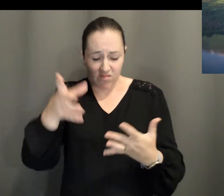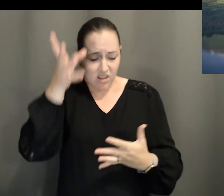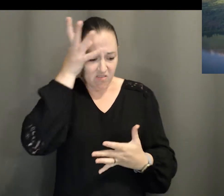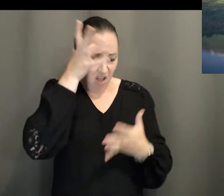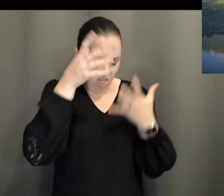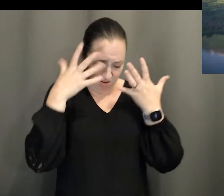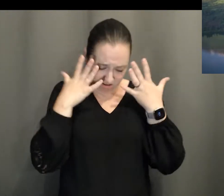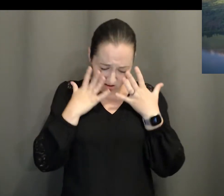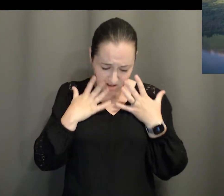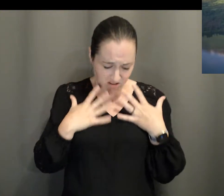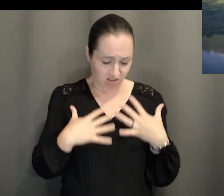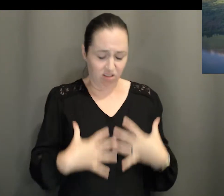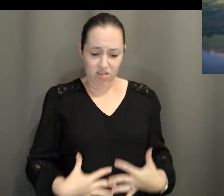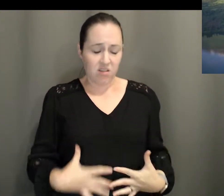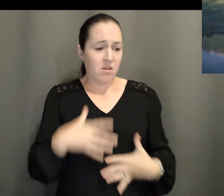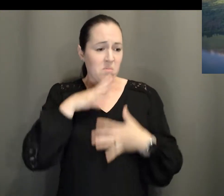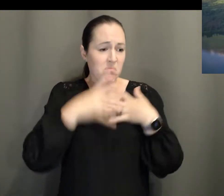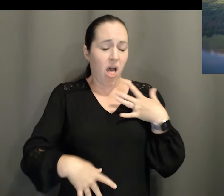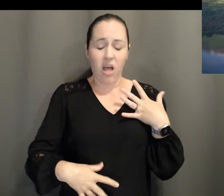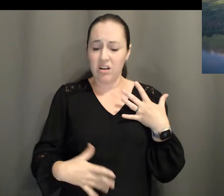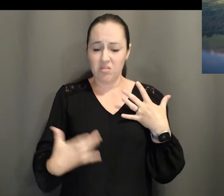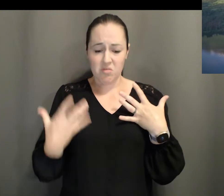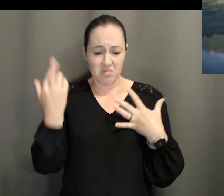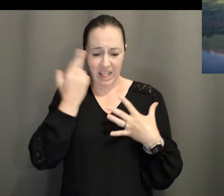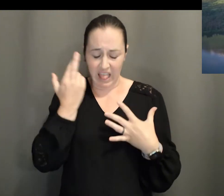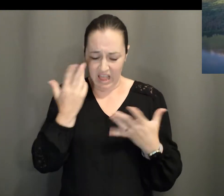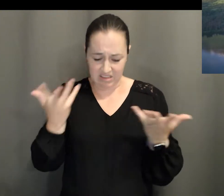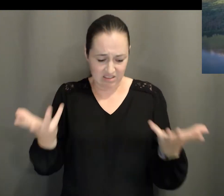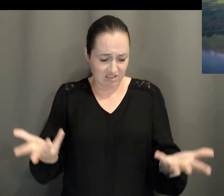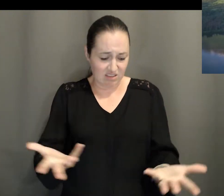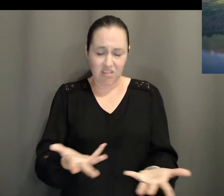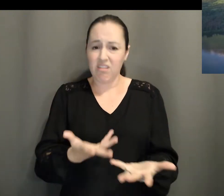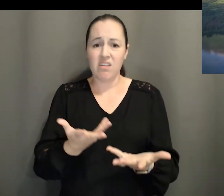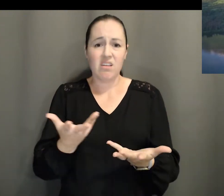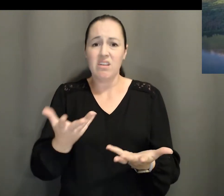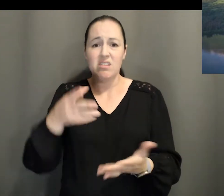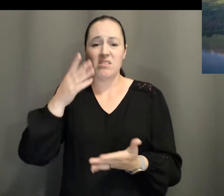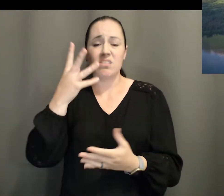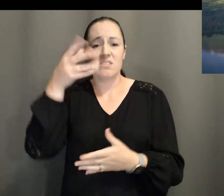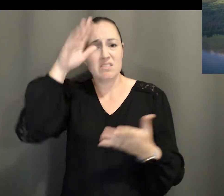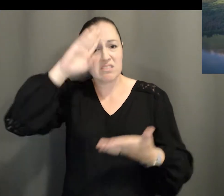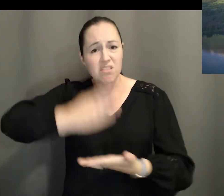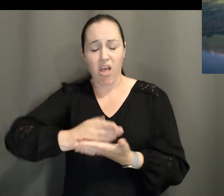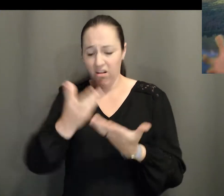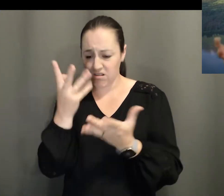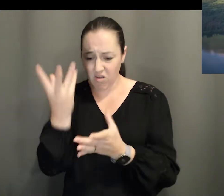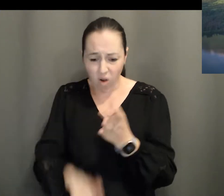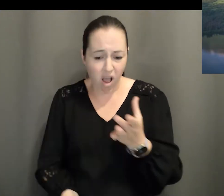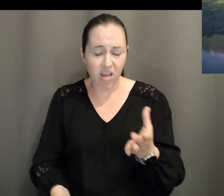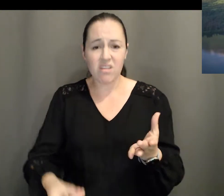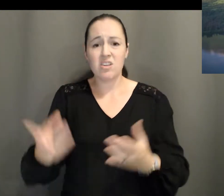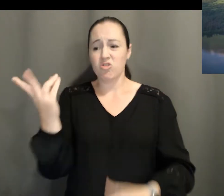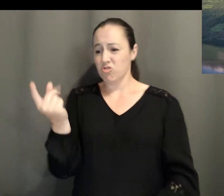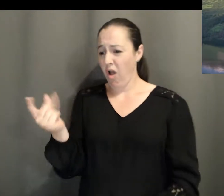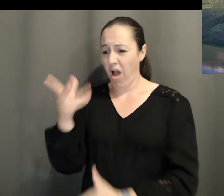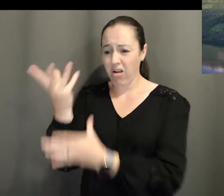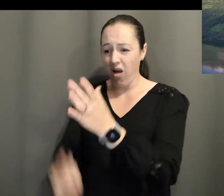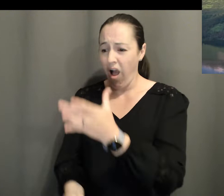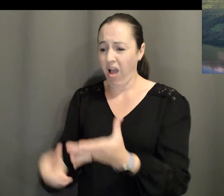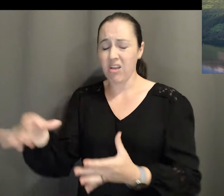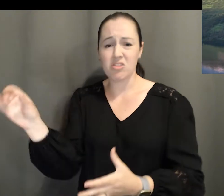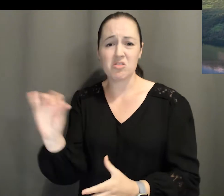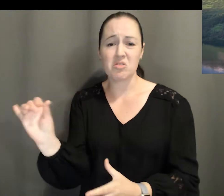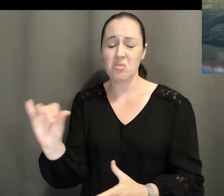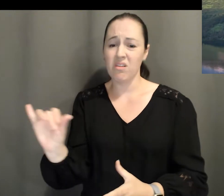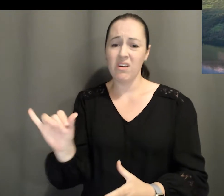up with blood on his father, with blood on his face, and he finally realizes after trying to do CPR, his son's gone. He